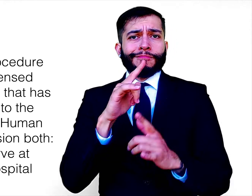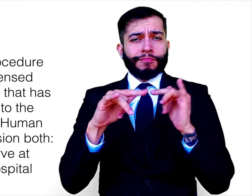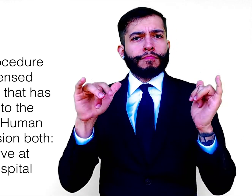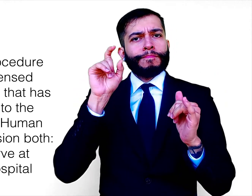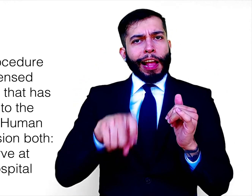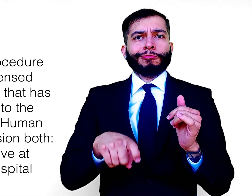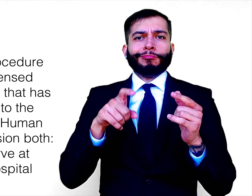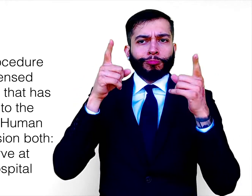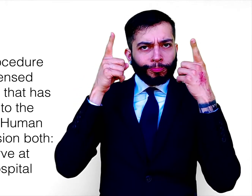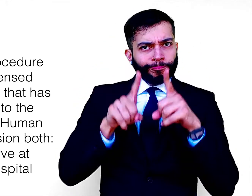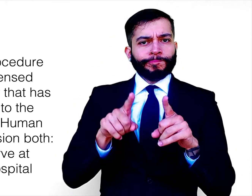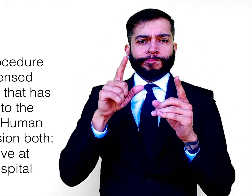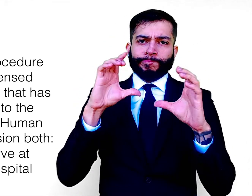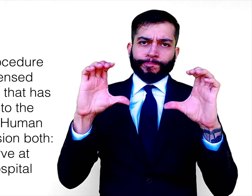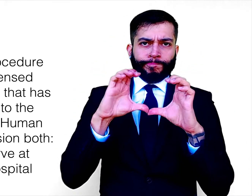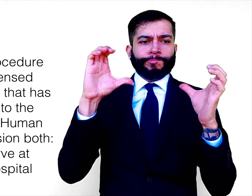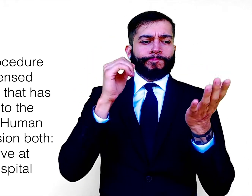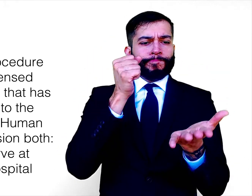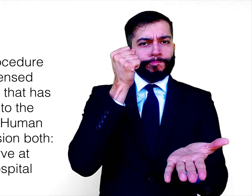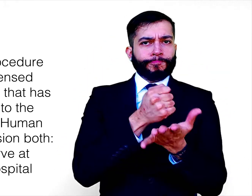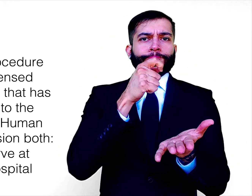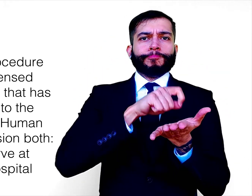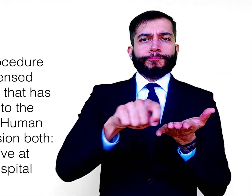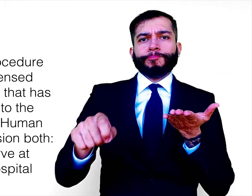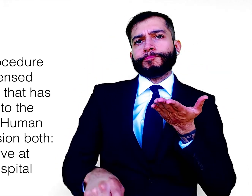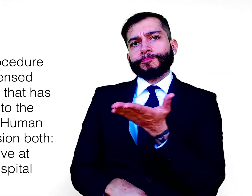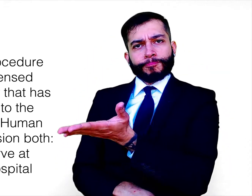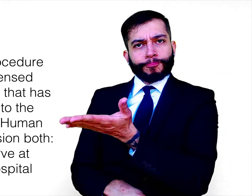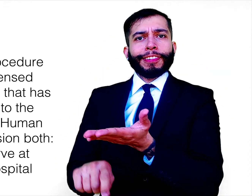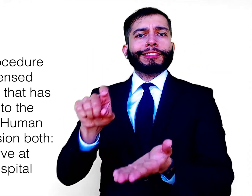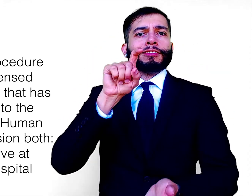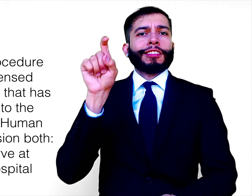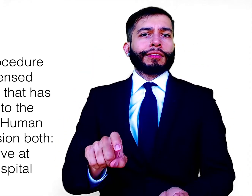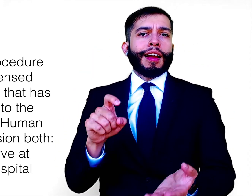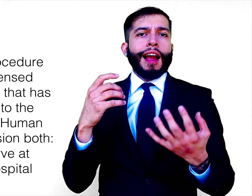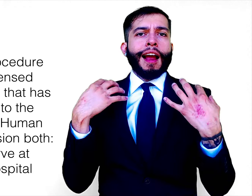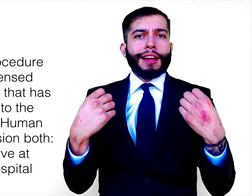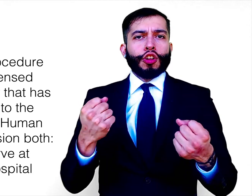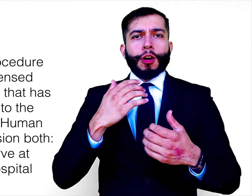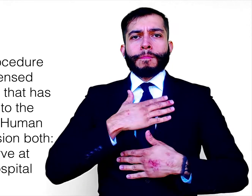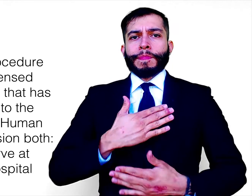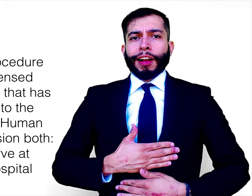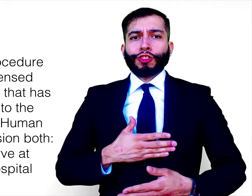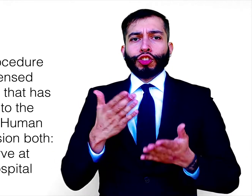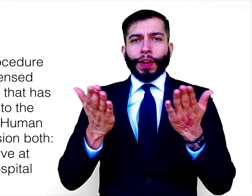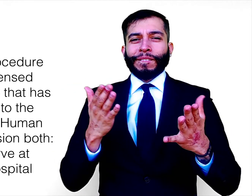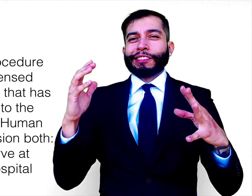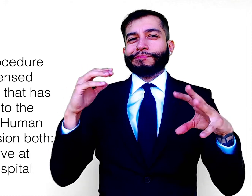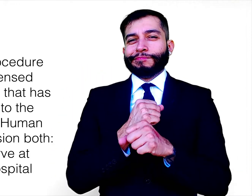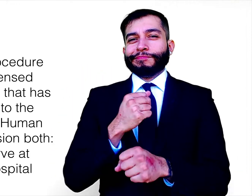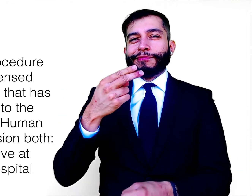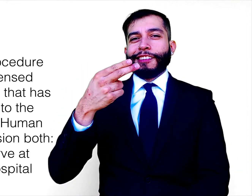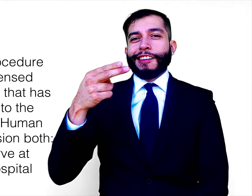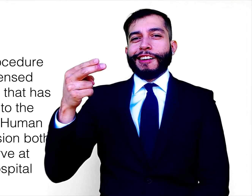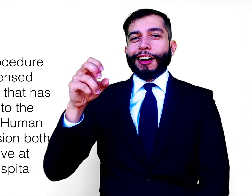Health and Human Services Commission both, 1, that it will reserve at least 25% of its